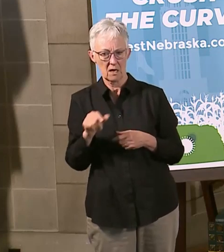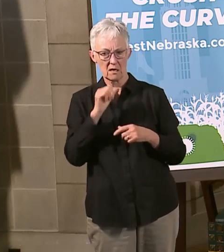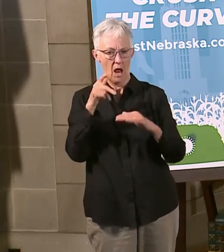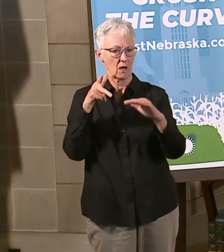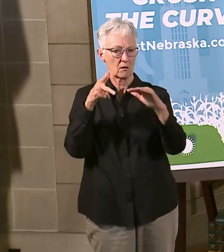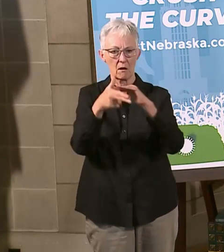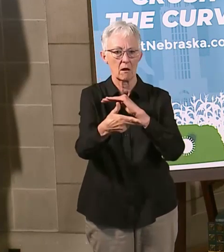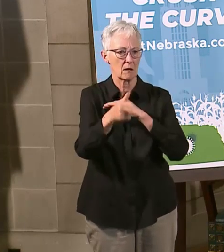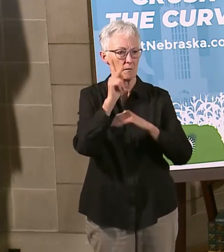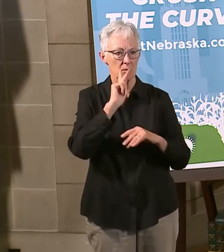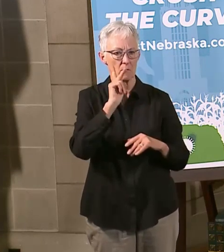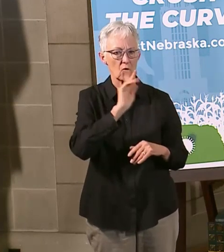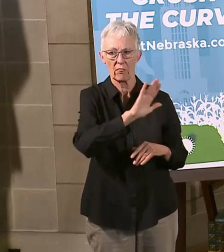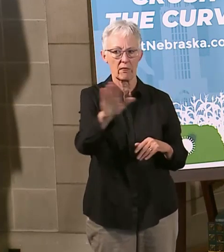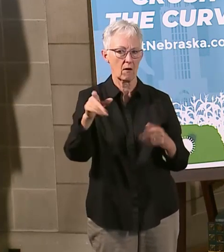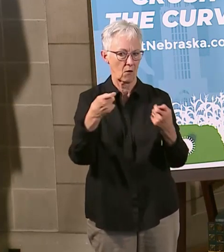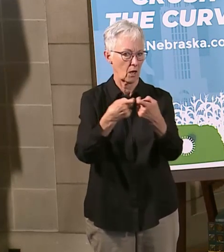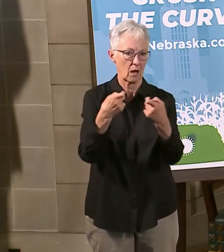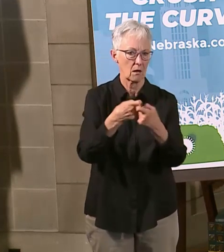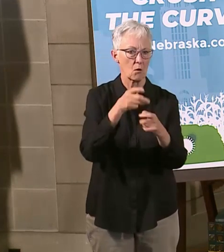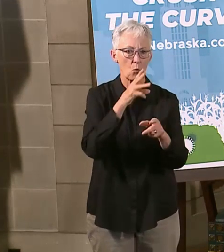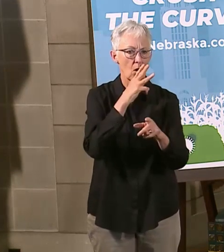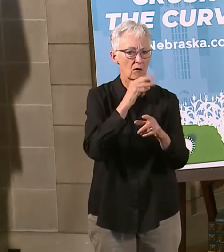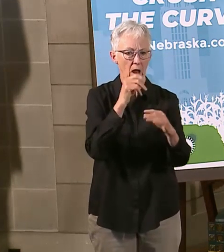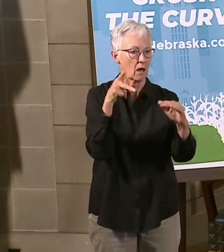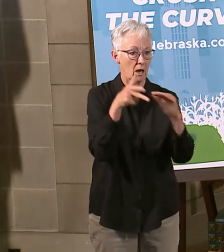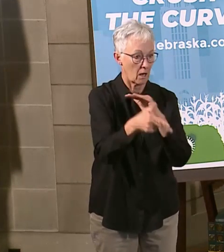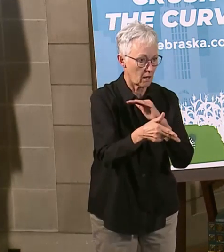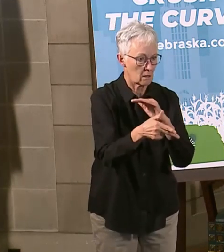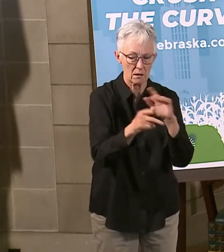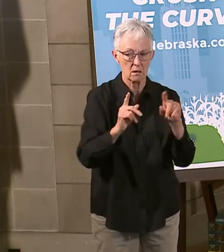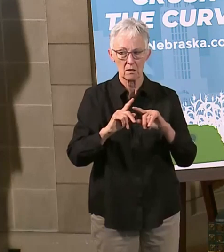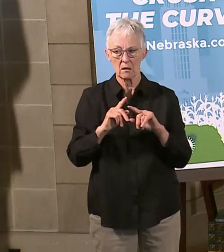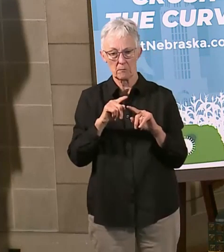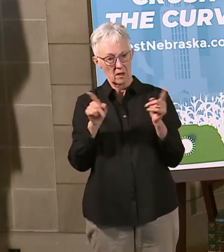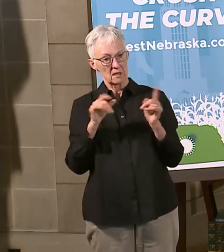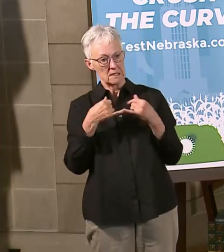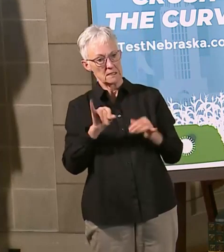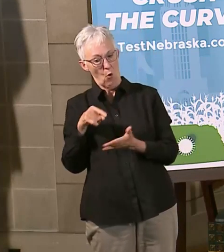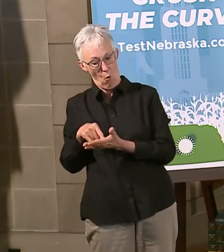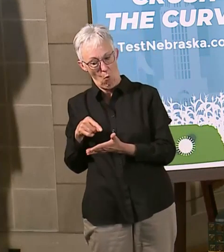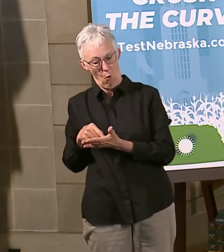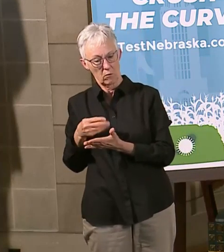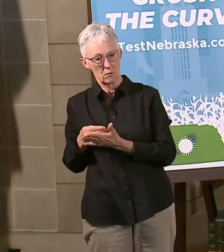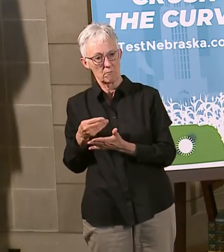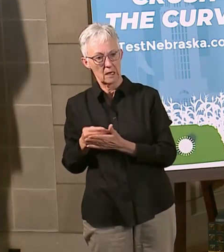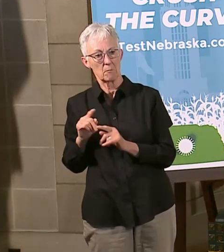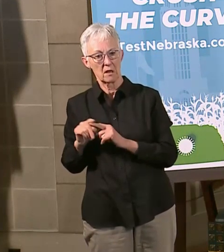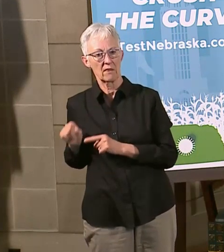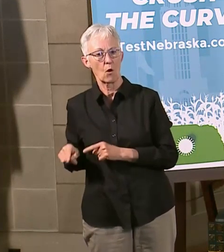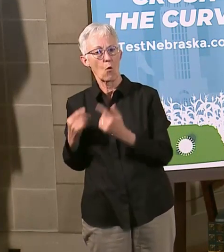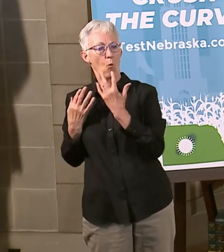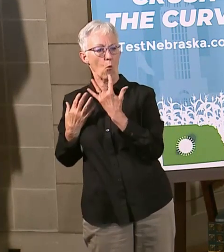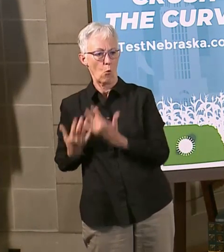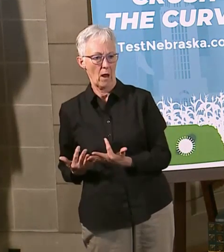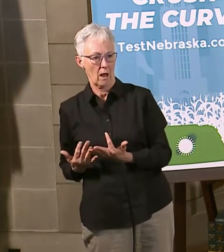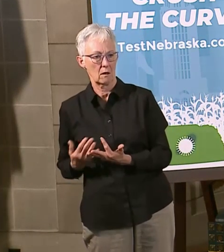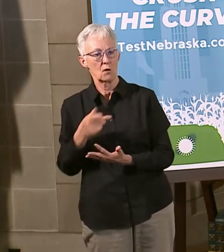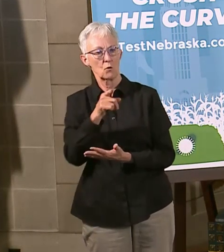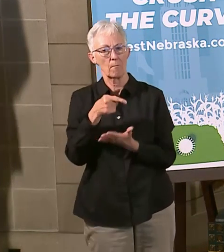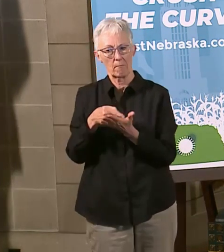can't pay. Now, you still owe the money. You have to pay a later date. But they're not cutting anybody off because of those utilities. So that's an example of another business that's taking that step. And I